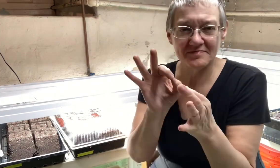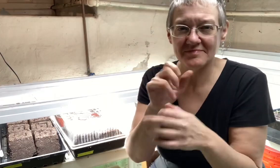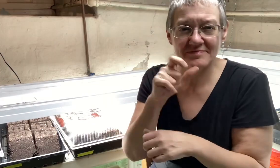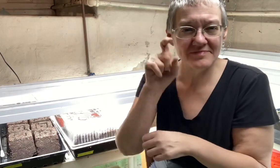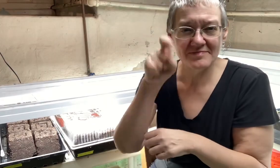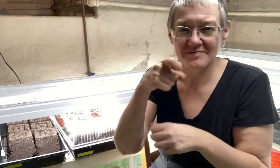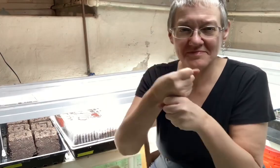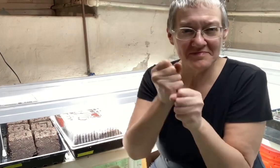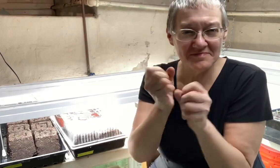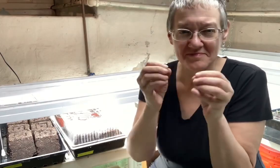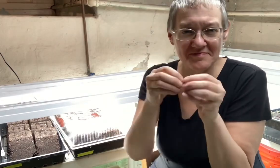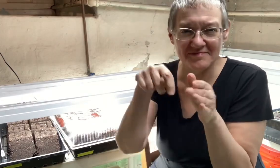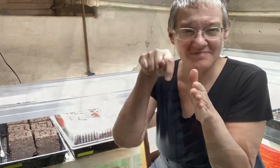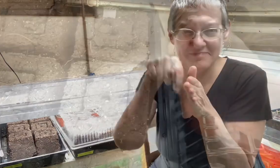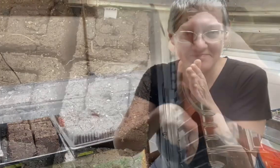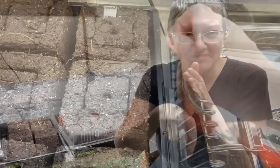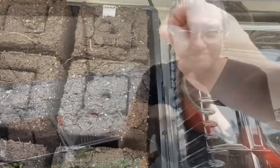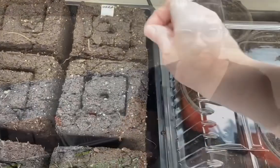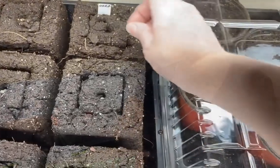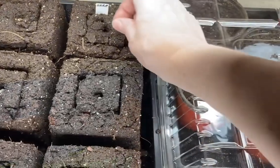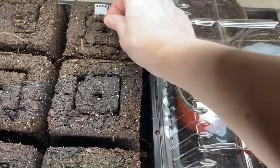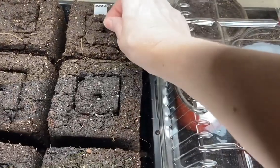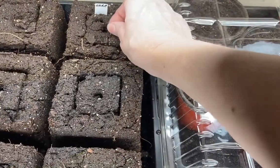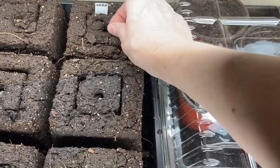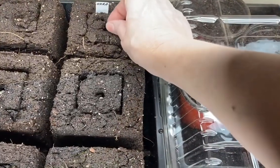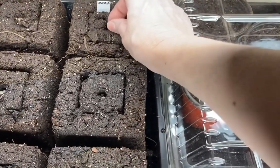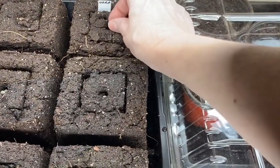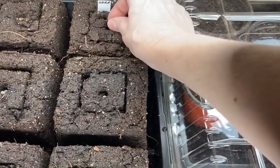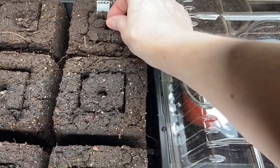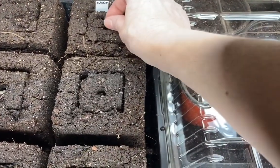So these holes are the perfect depth. We don't need to make them any deeper.